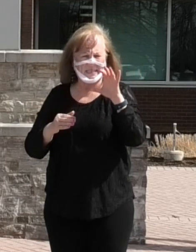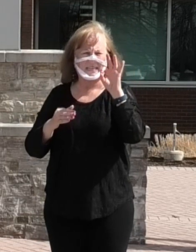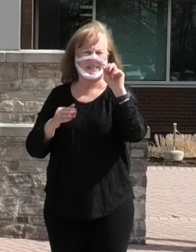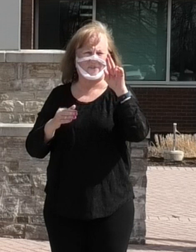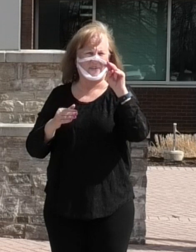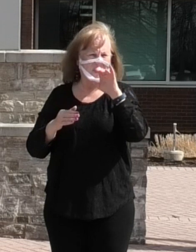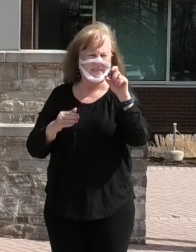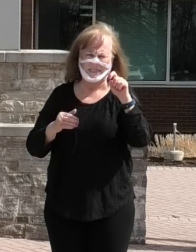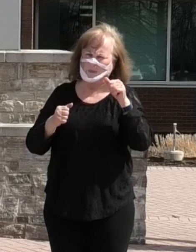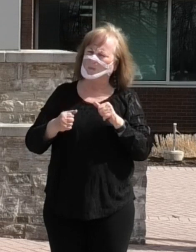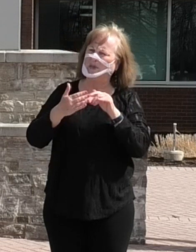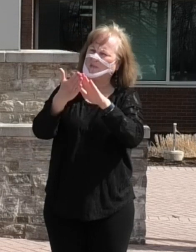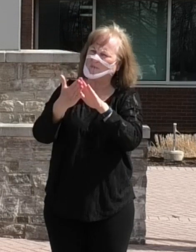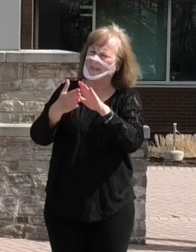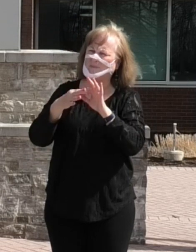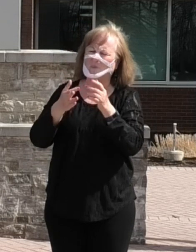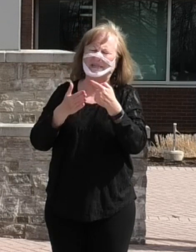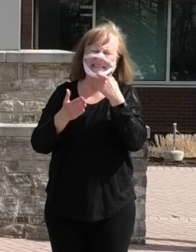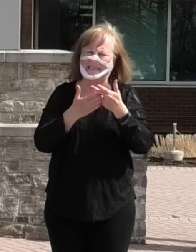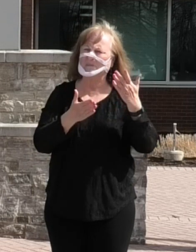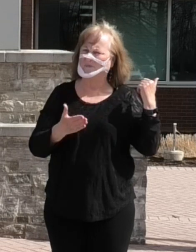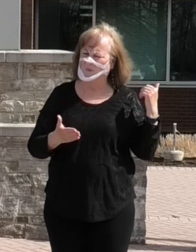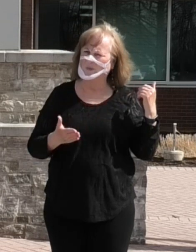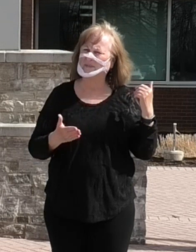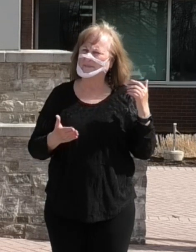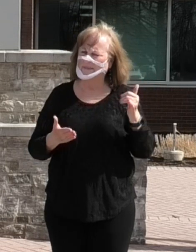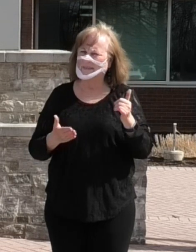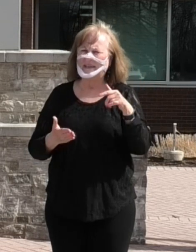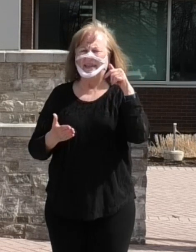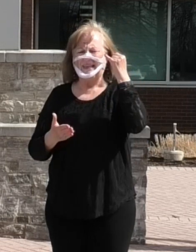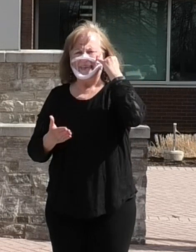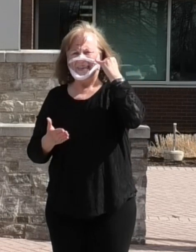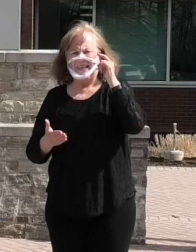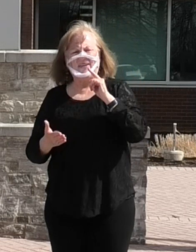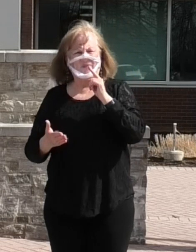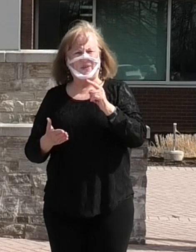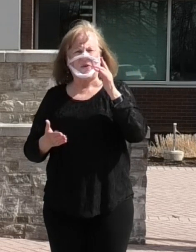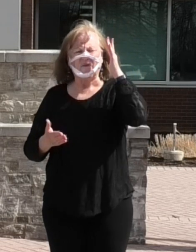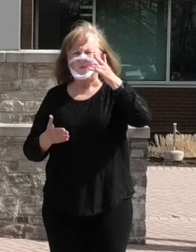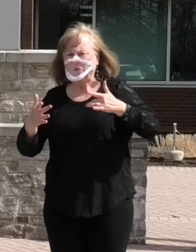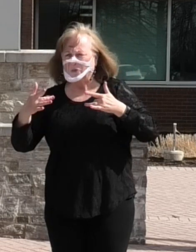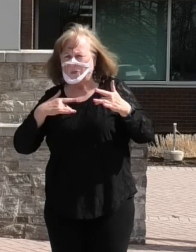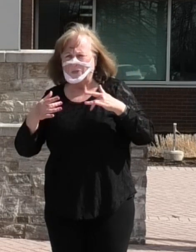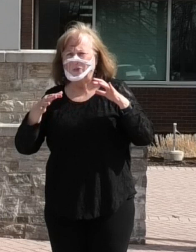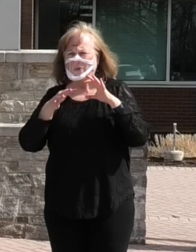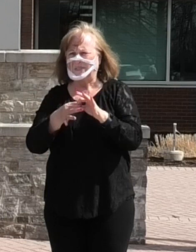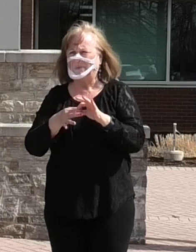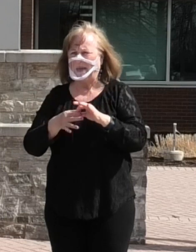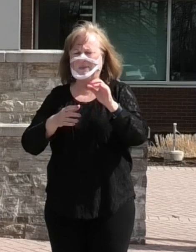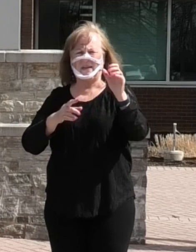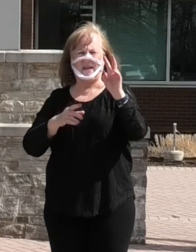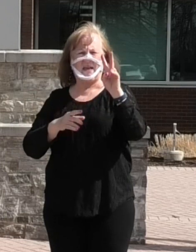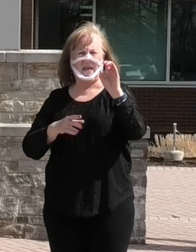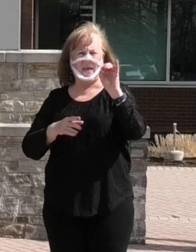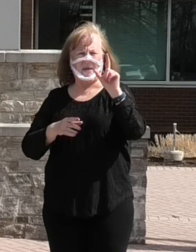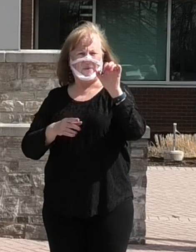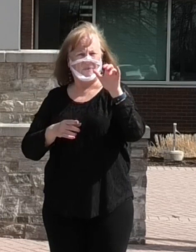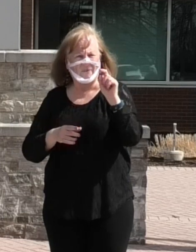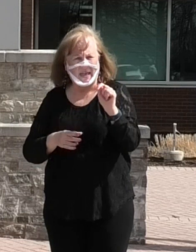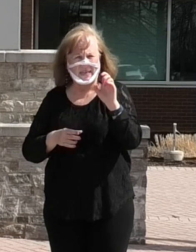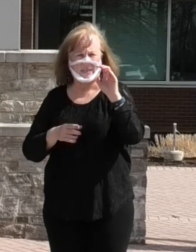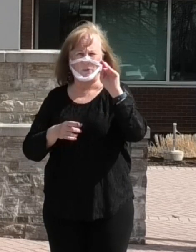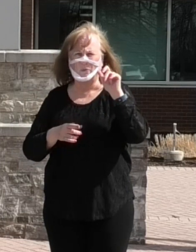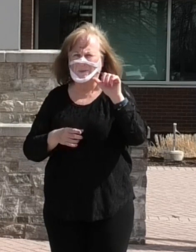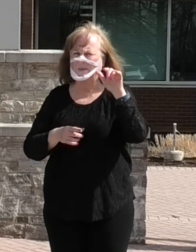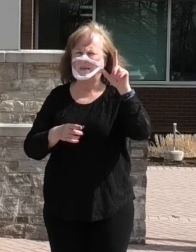to be addressed per what I said earlier, and that if there are future concerns about a violent criminal